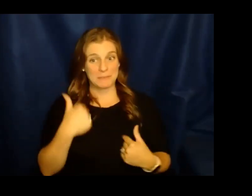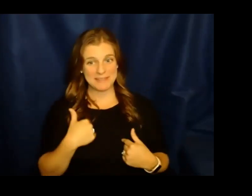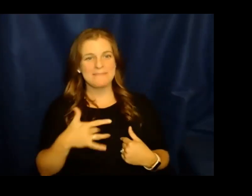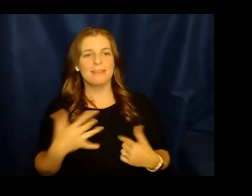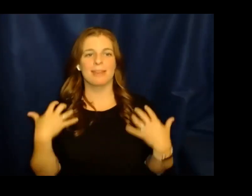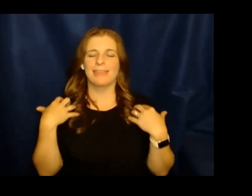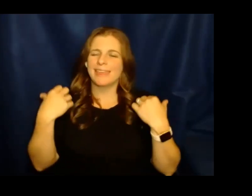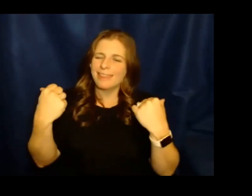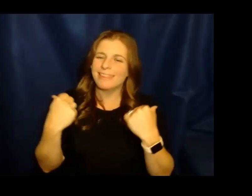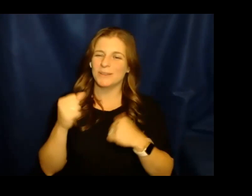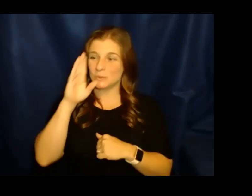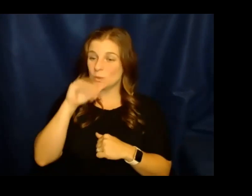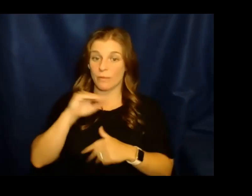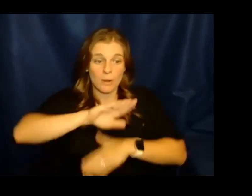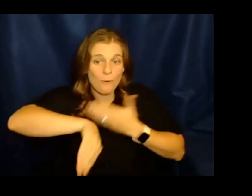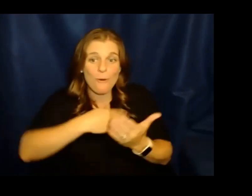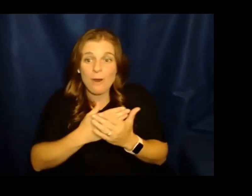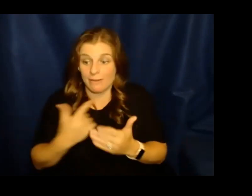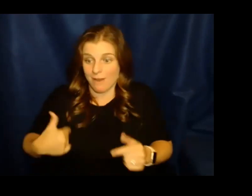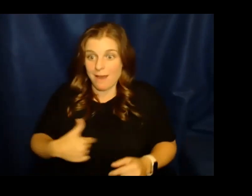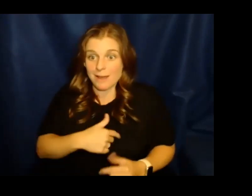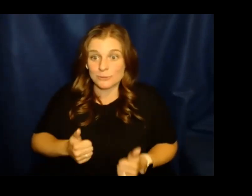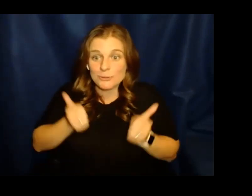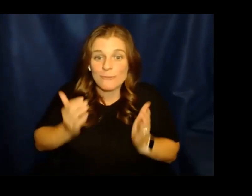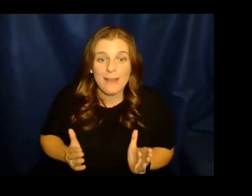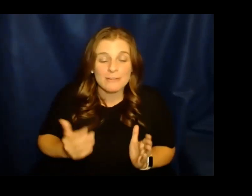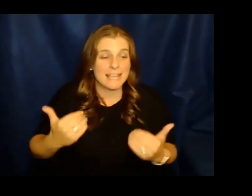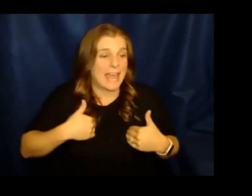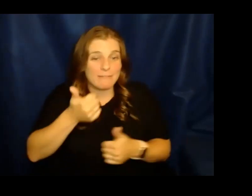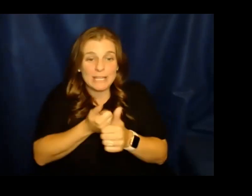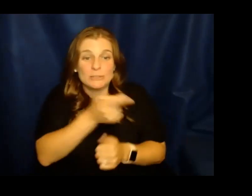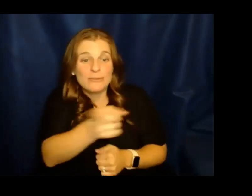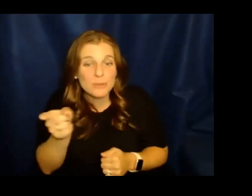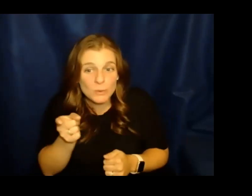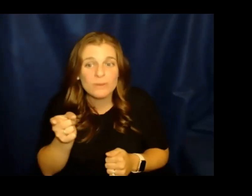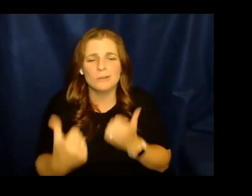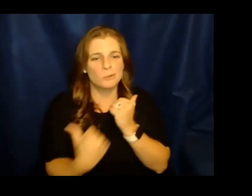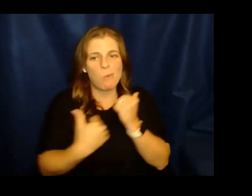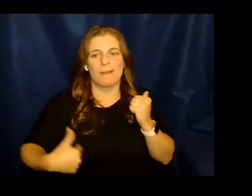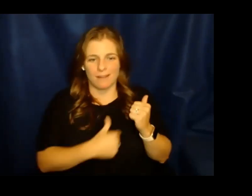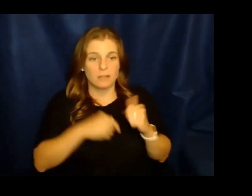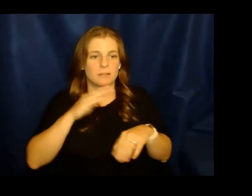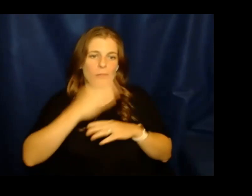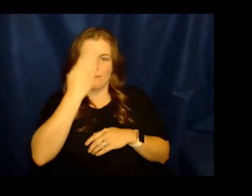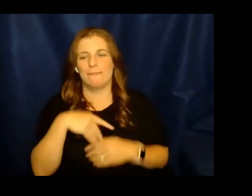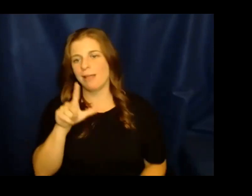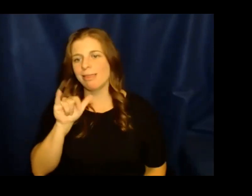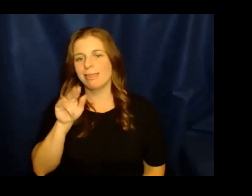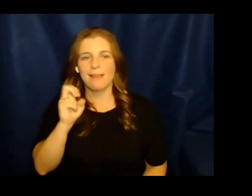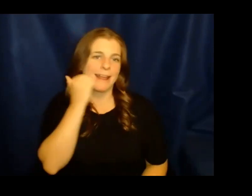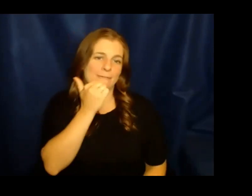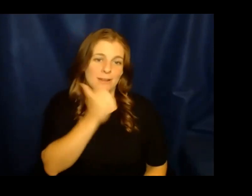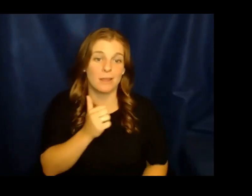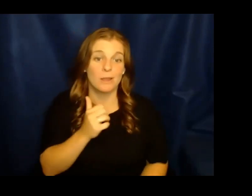that all of us survivors have each of you and everyone who's here supporting us on the front lines every day. So to all of my